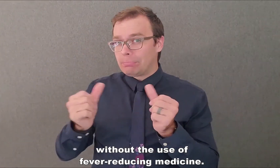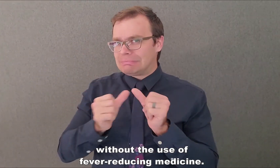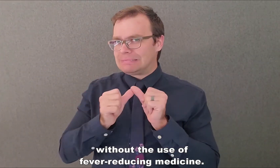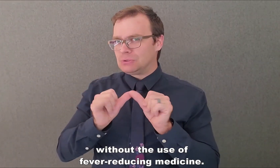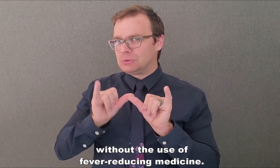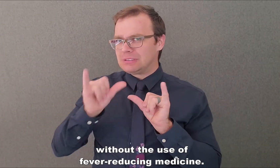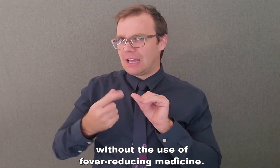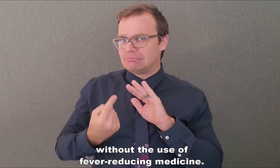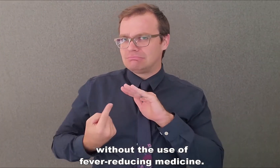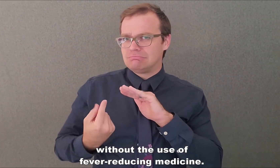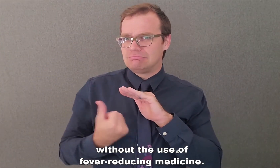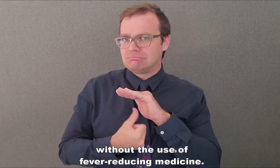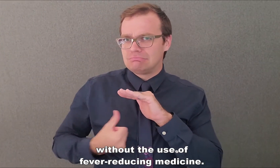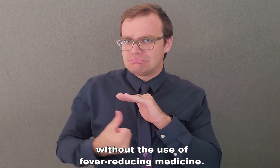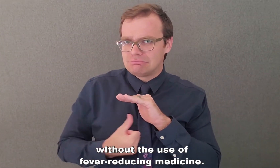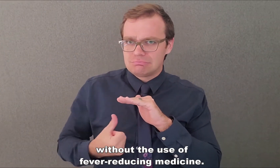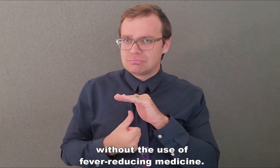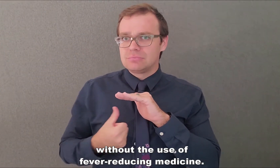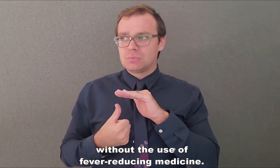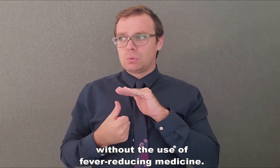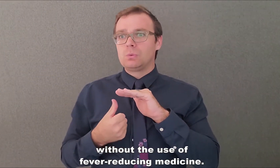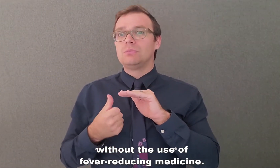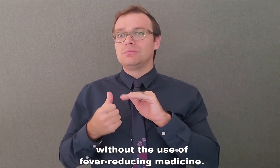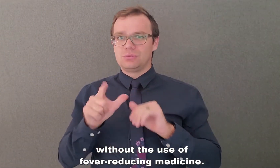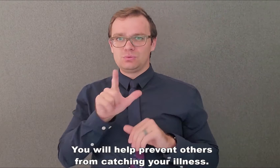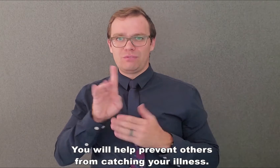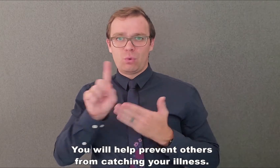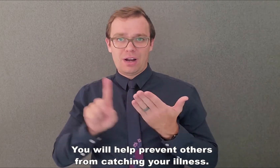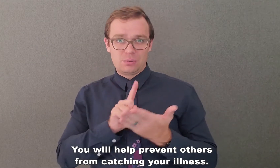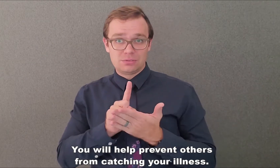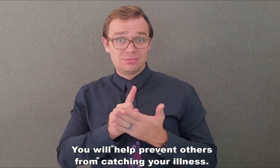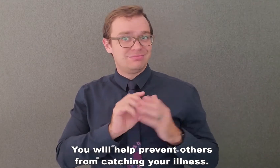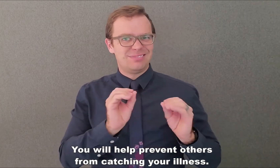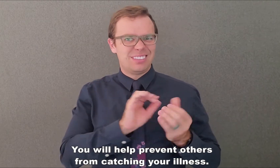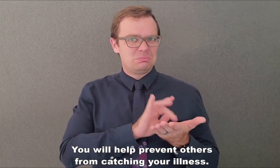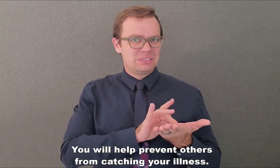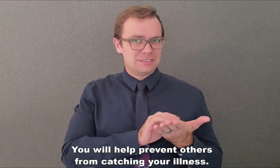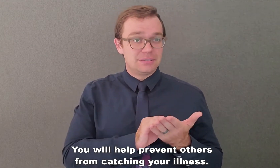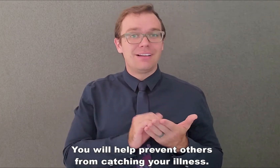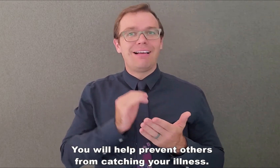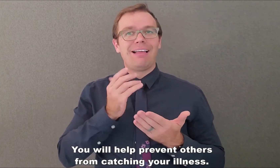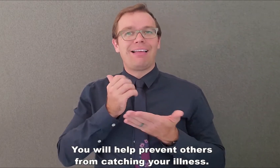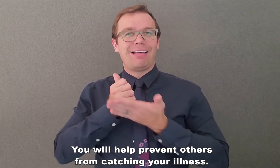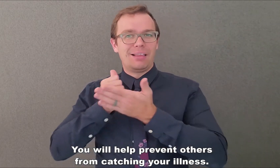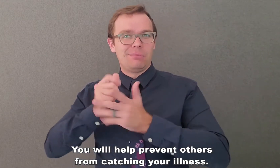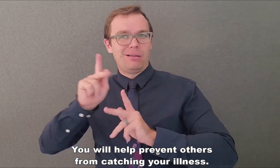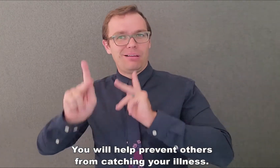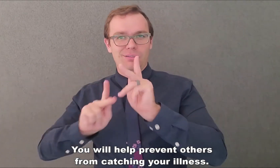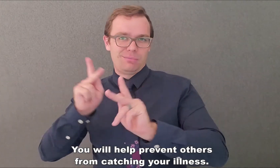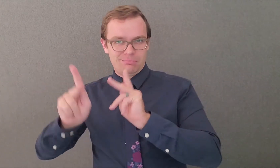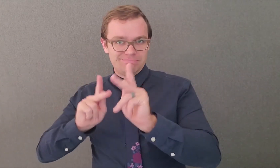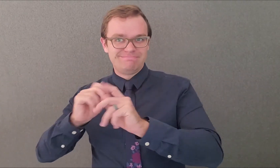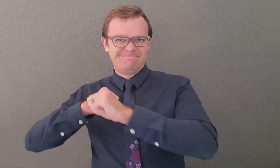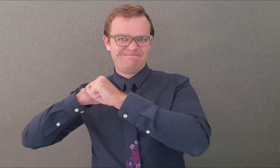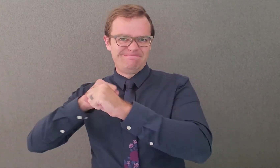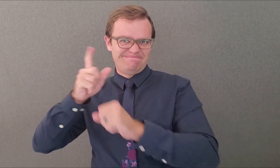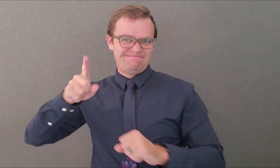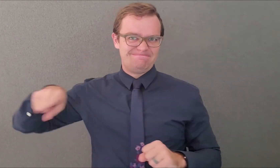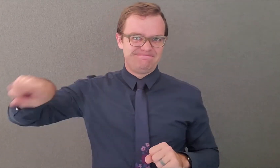of fever-reducing medicine. You will help prevent others from catching your illness. Cover